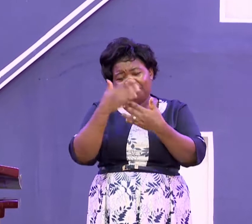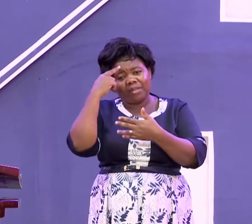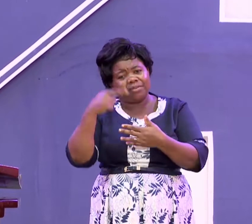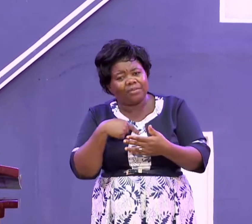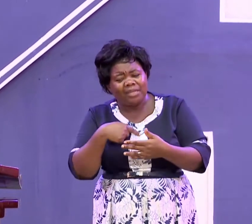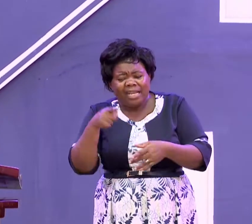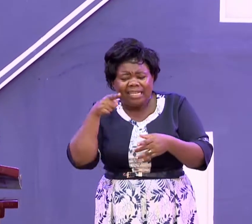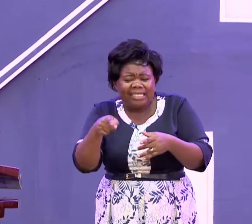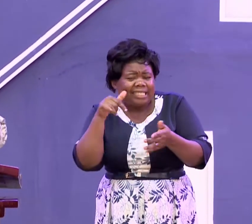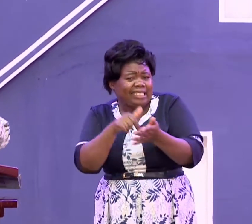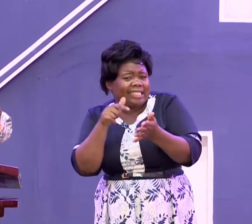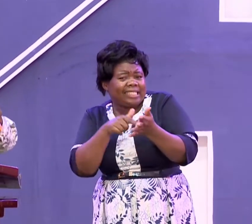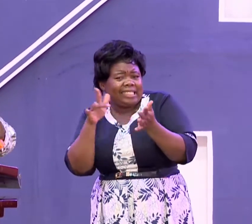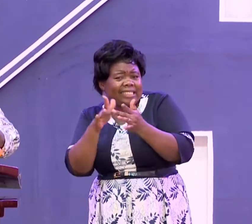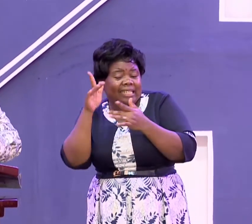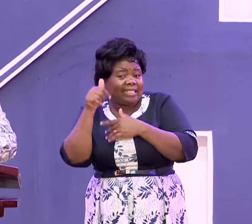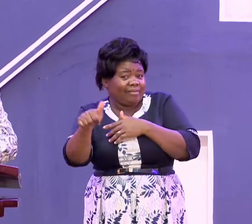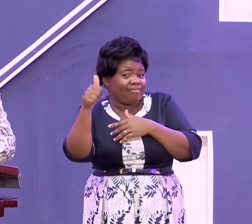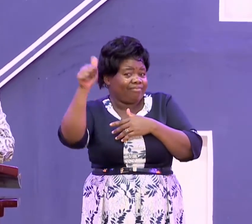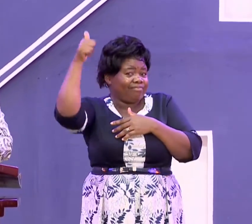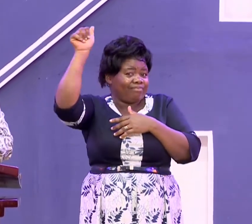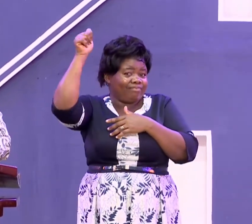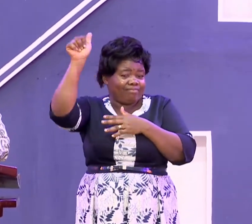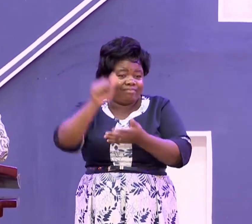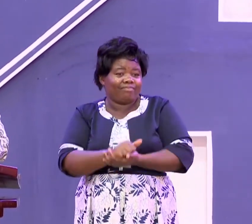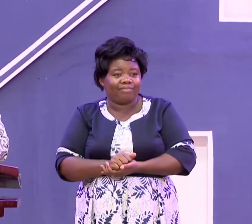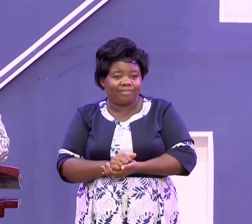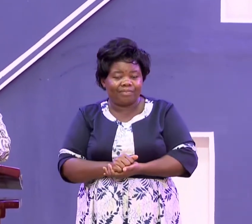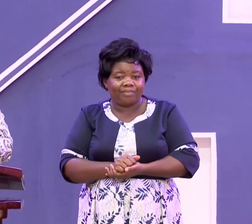This is Jesus. Ono Yesu mwene.